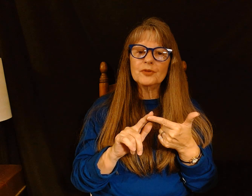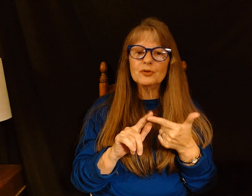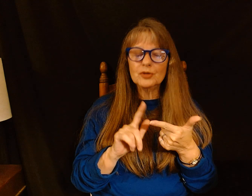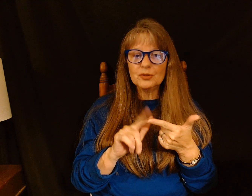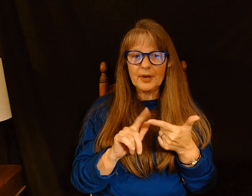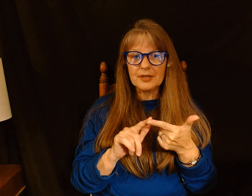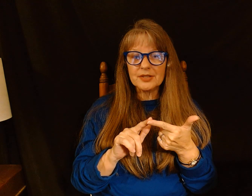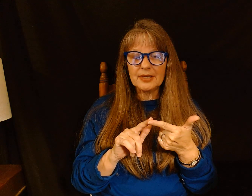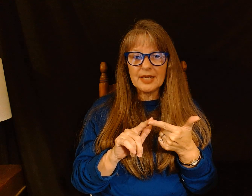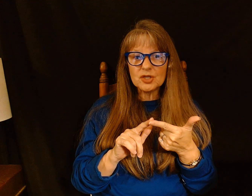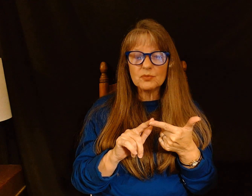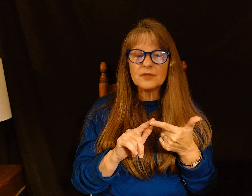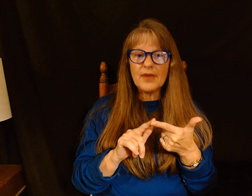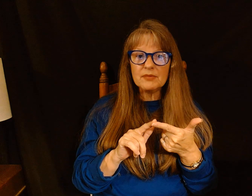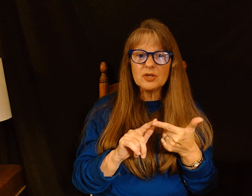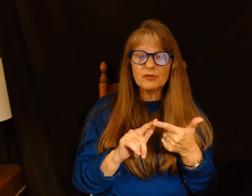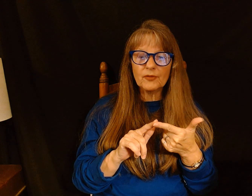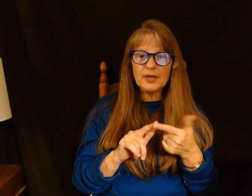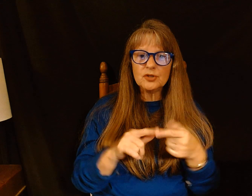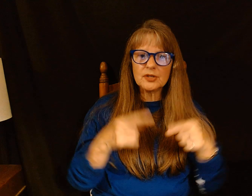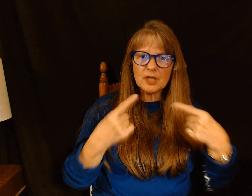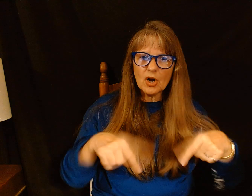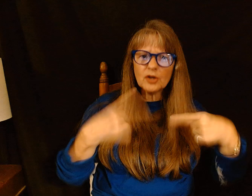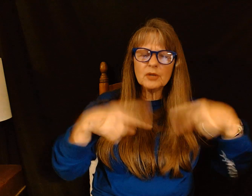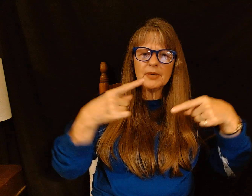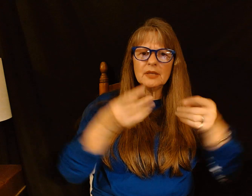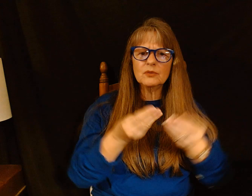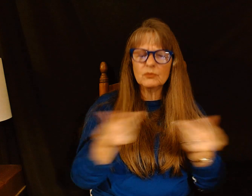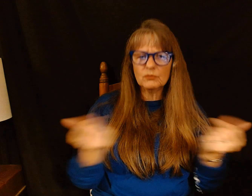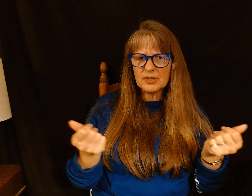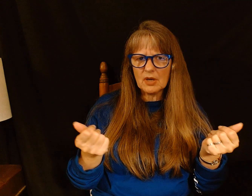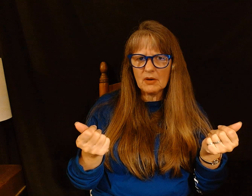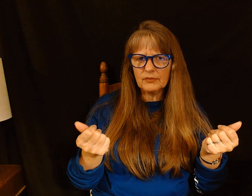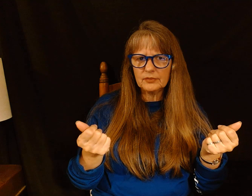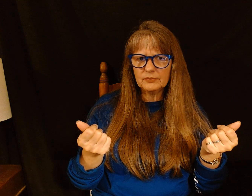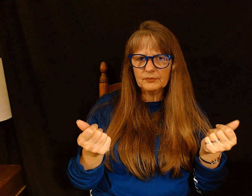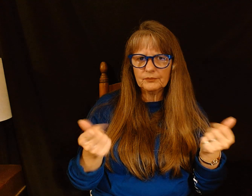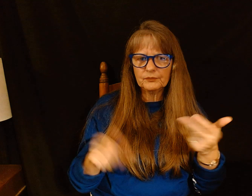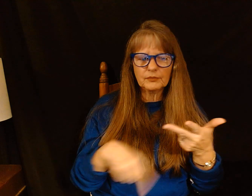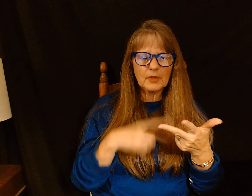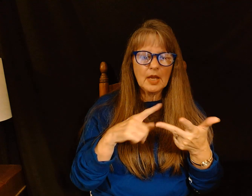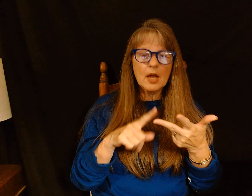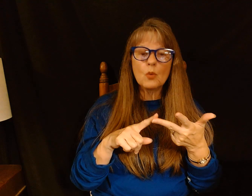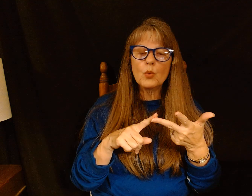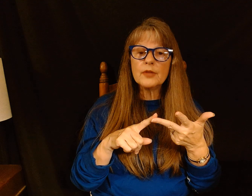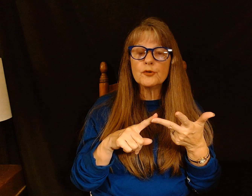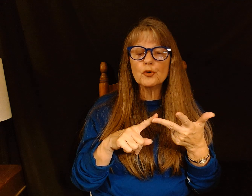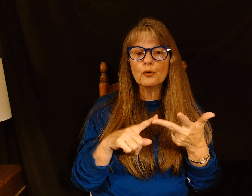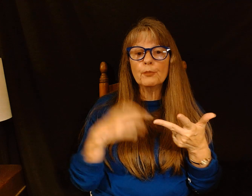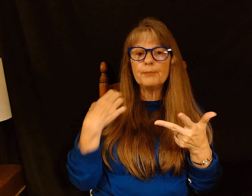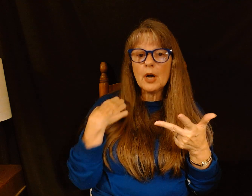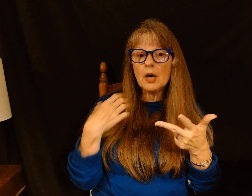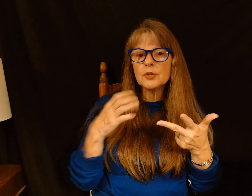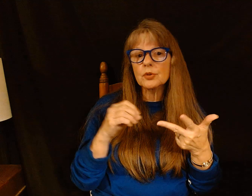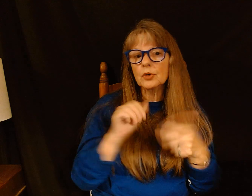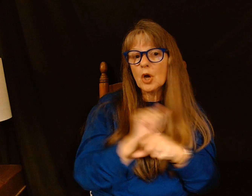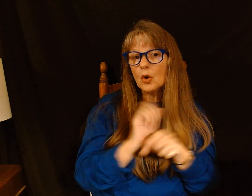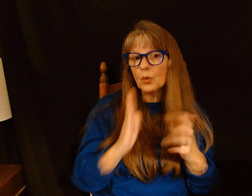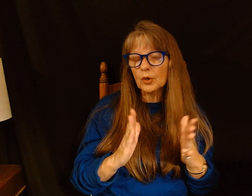can do reconciliation with family or friends, you can say argument, resolve. With your boss or coworker, you